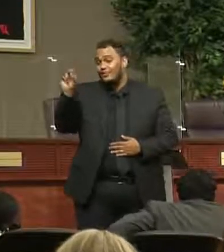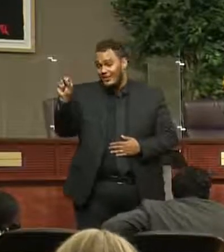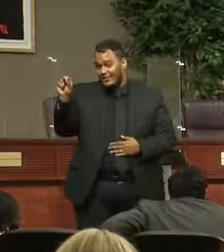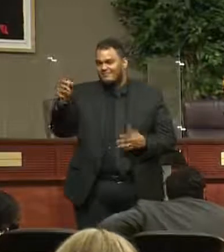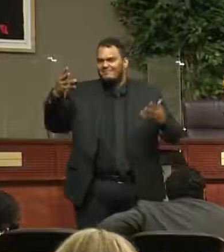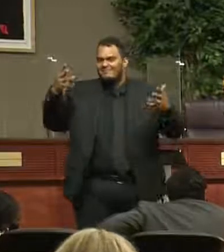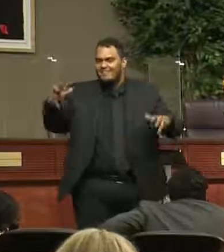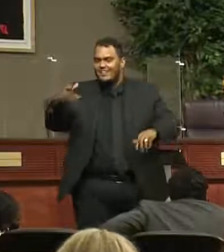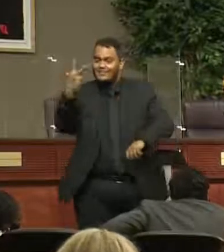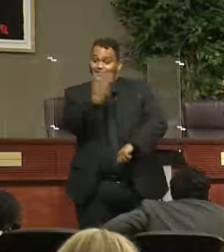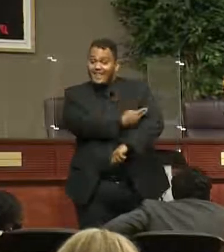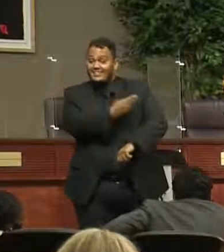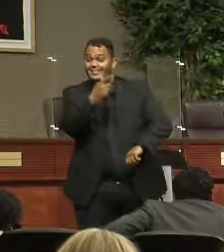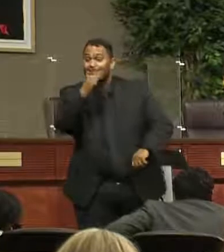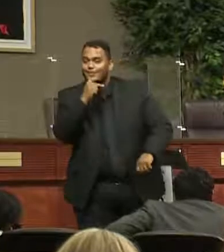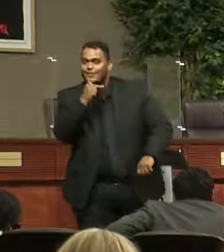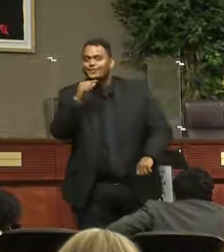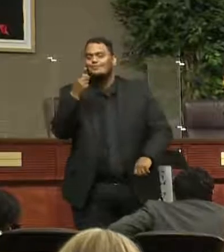Prince.